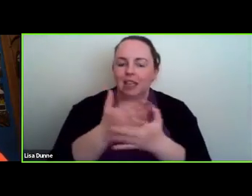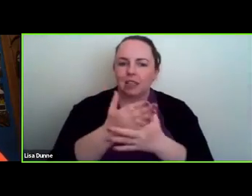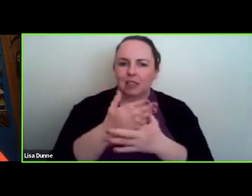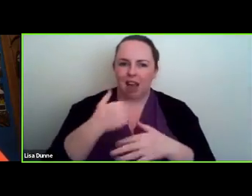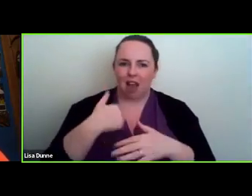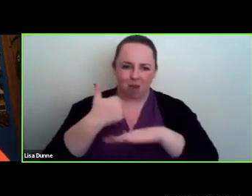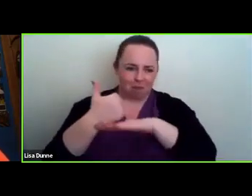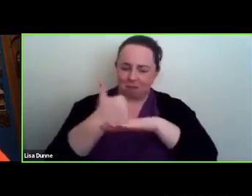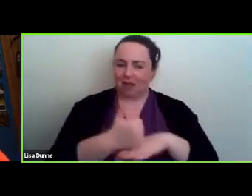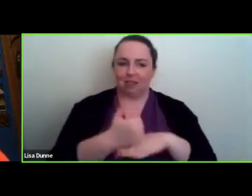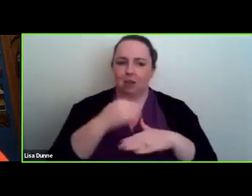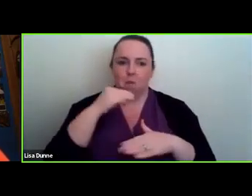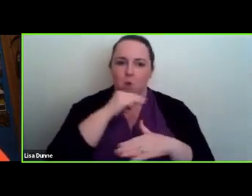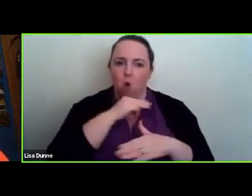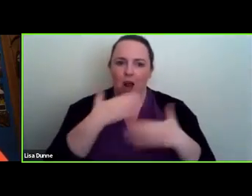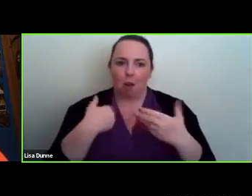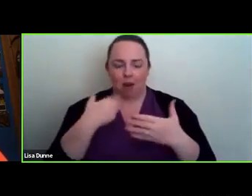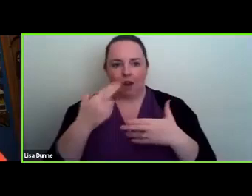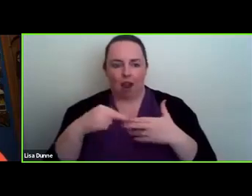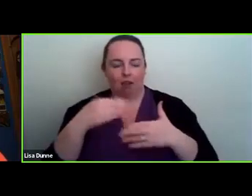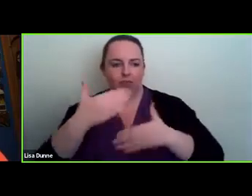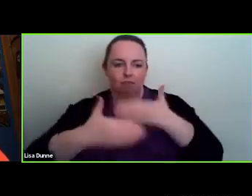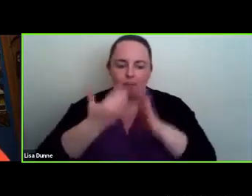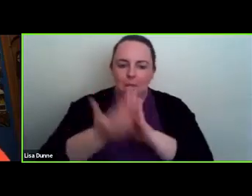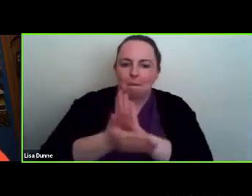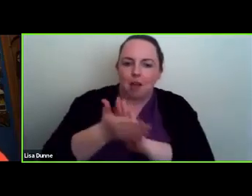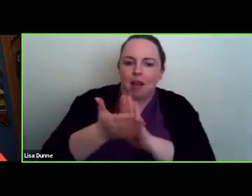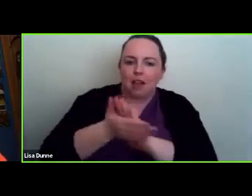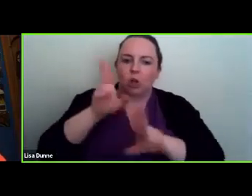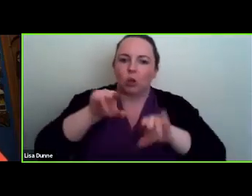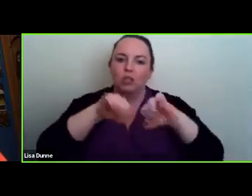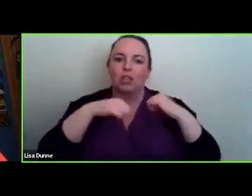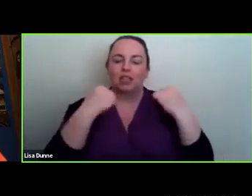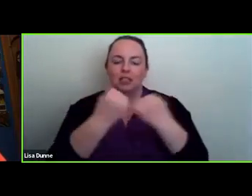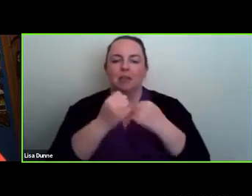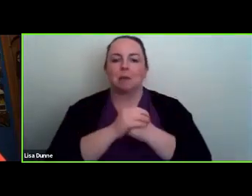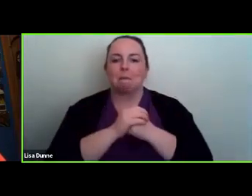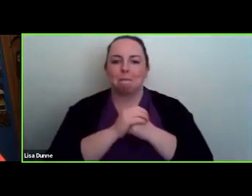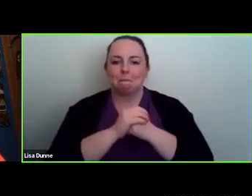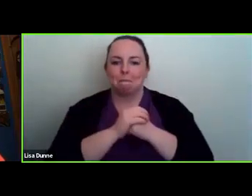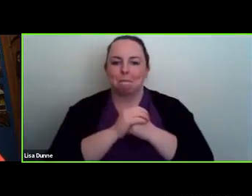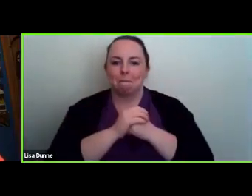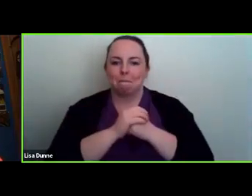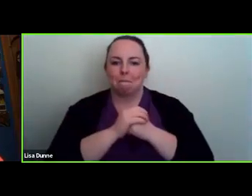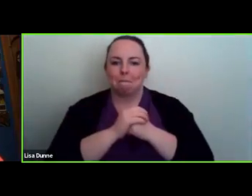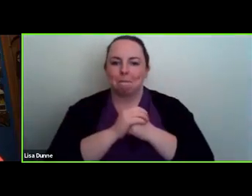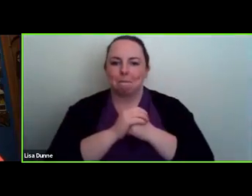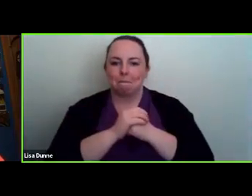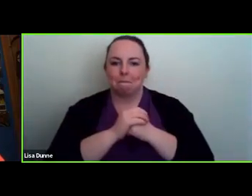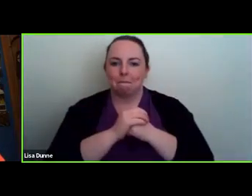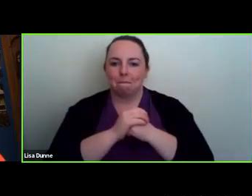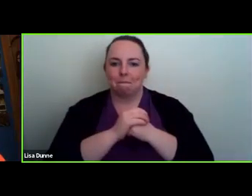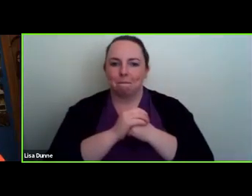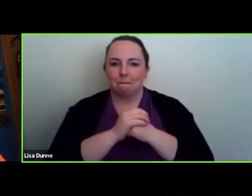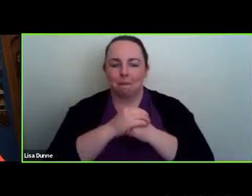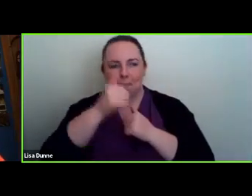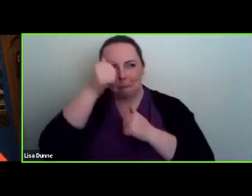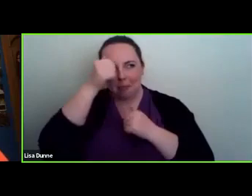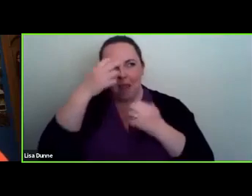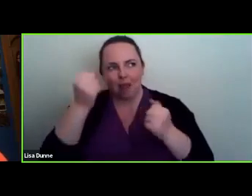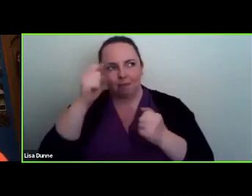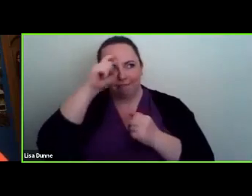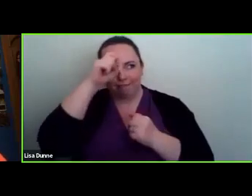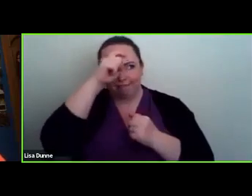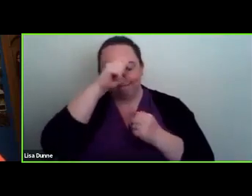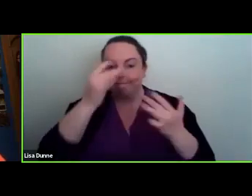we approach and rebuild a society. There are some challenges with that. As a country, as a small